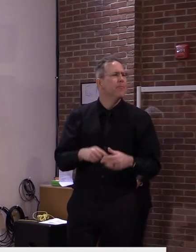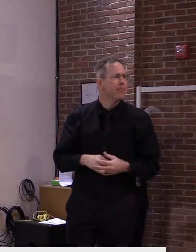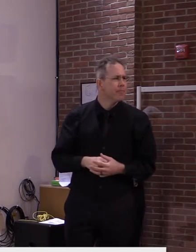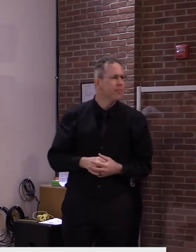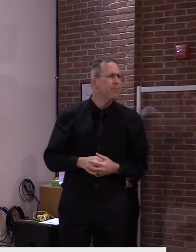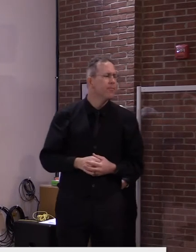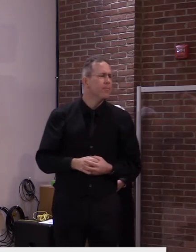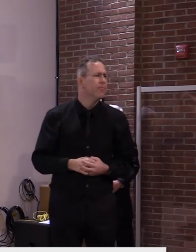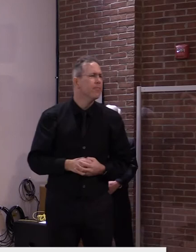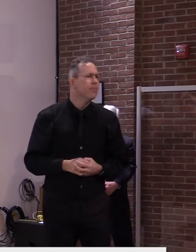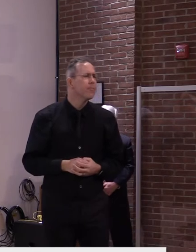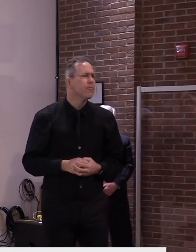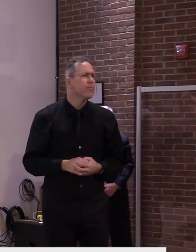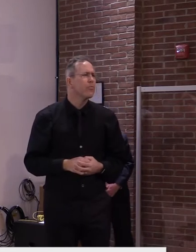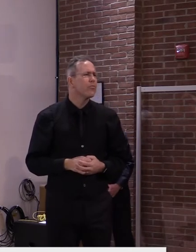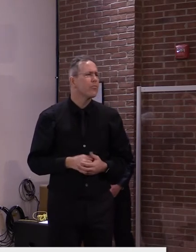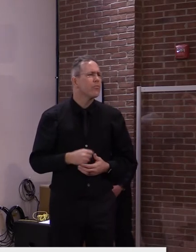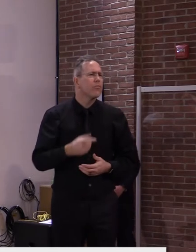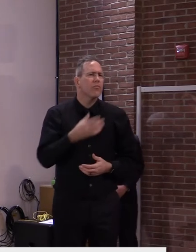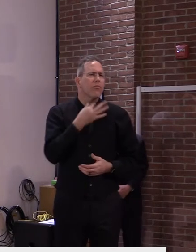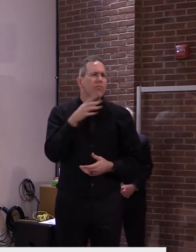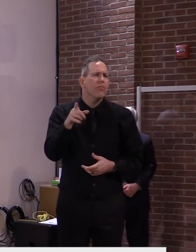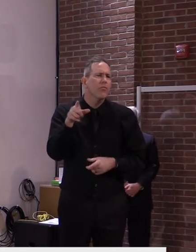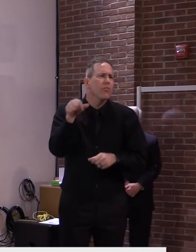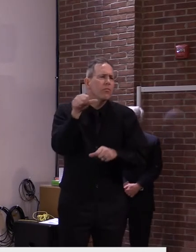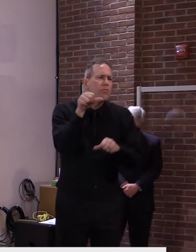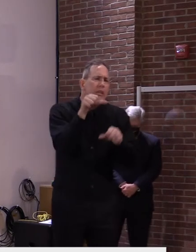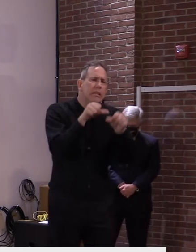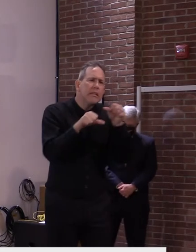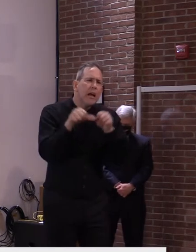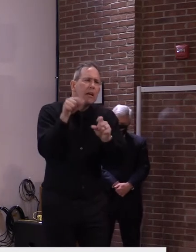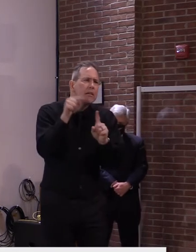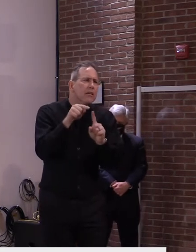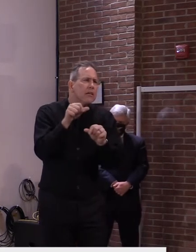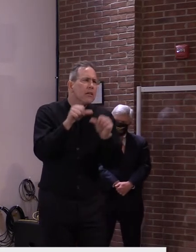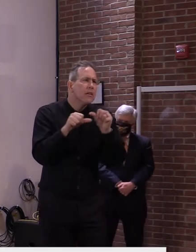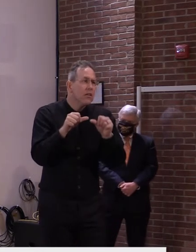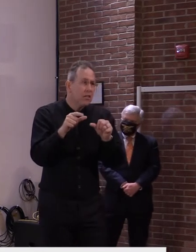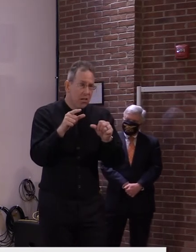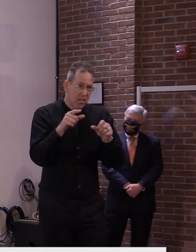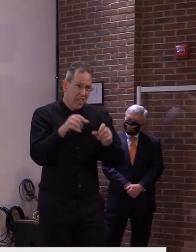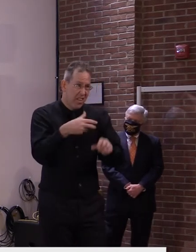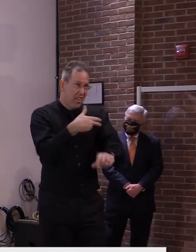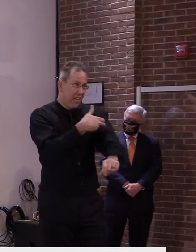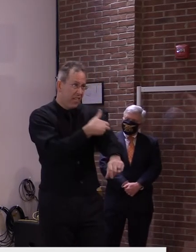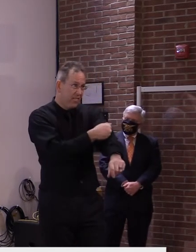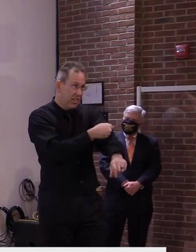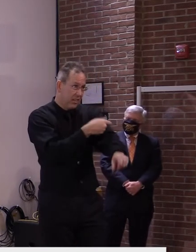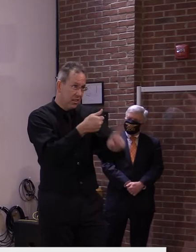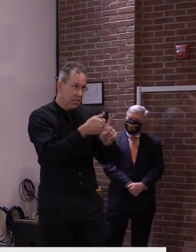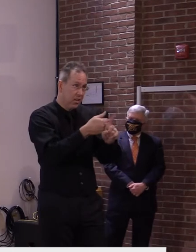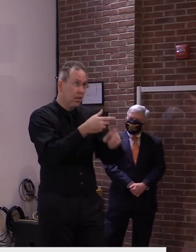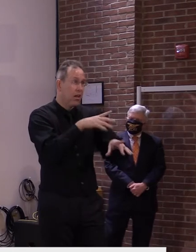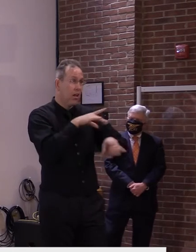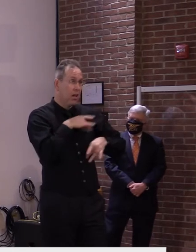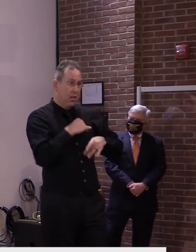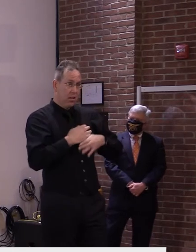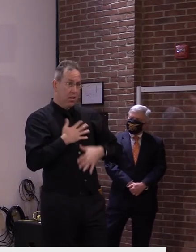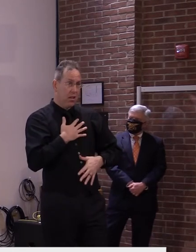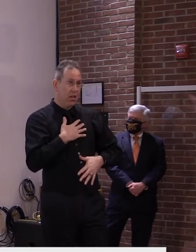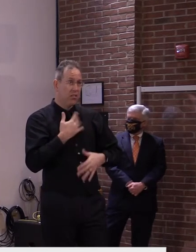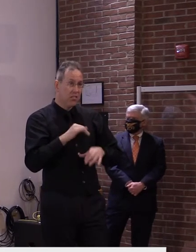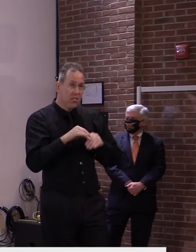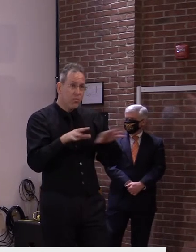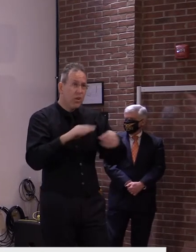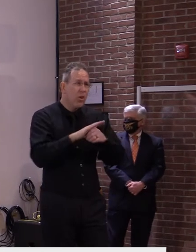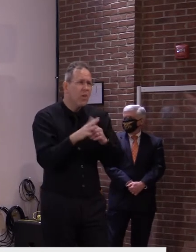been vaccinated and are fully vaccinated could spread COVID-19. But at what point, I guess, will the state make the call that the people